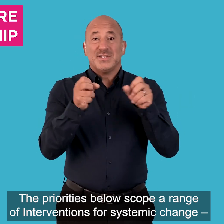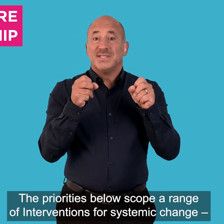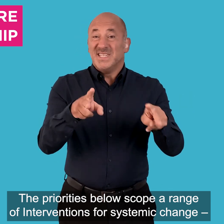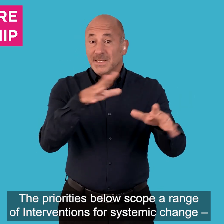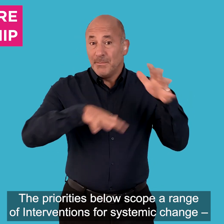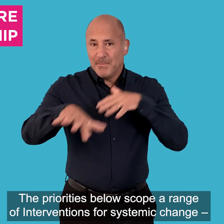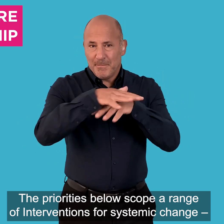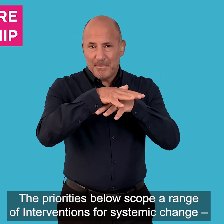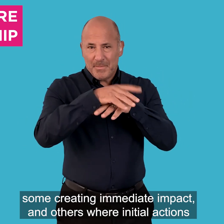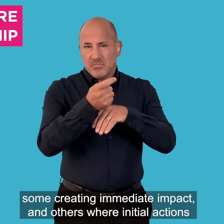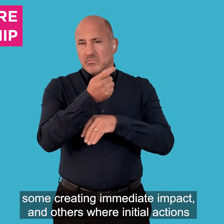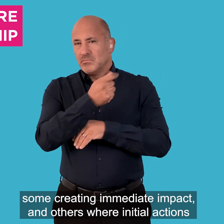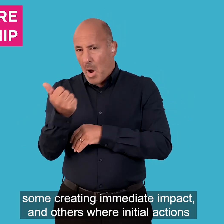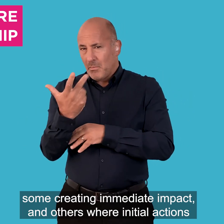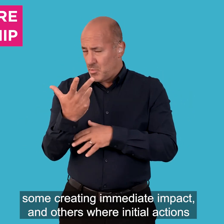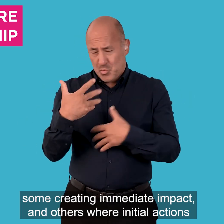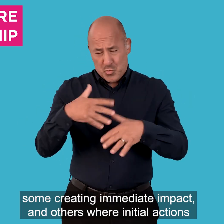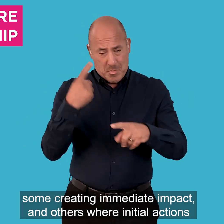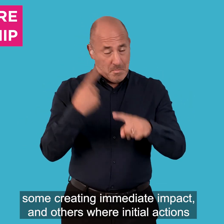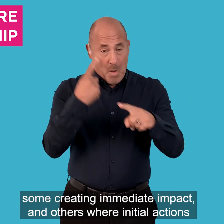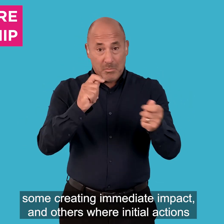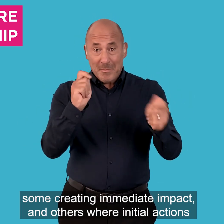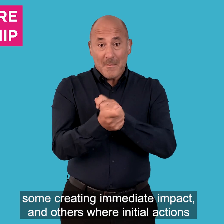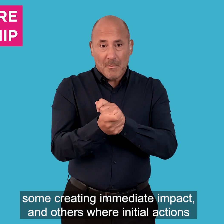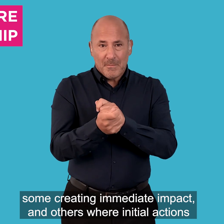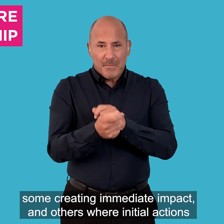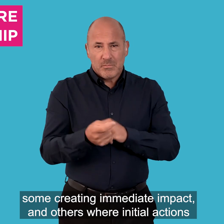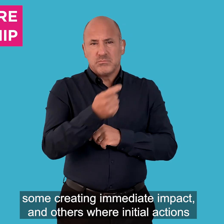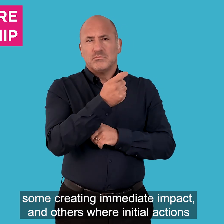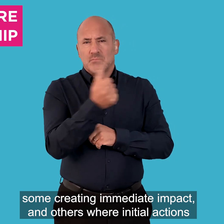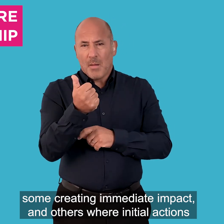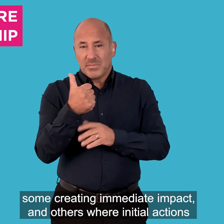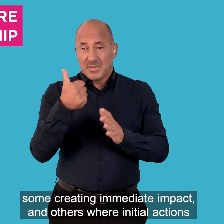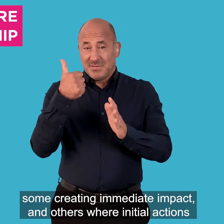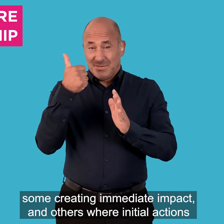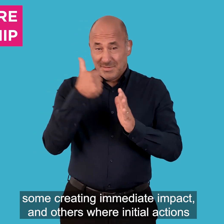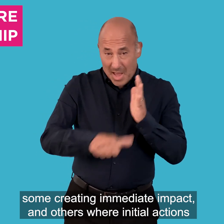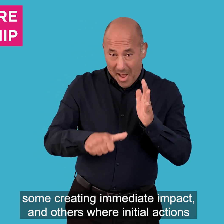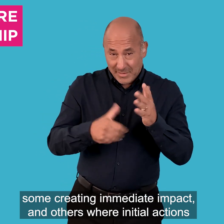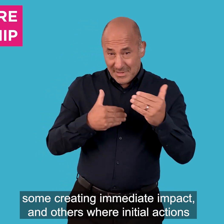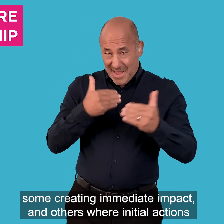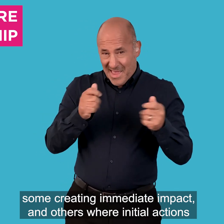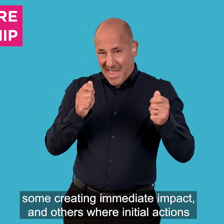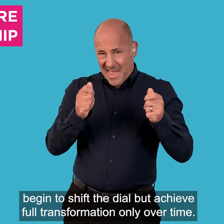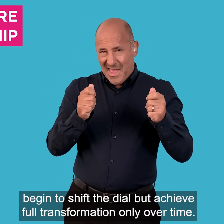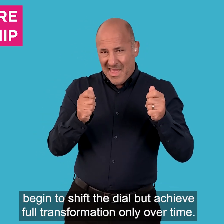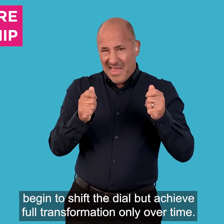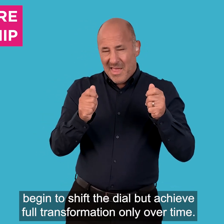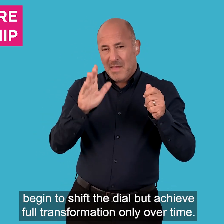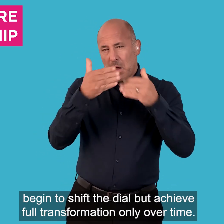systemic change. Some creating immediate impact and others where initial actions begin